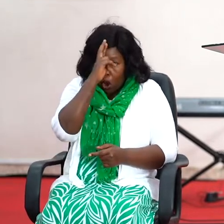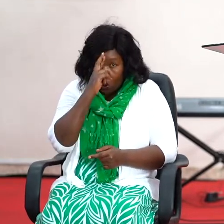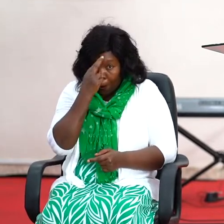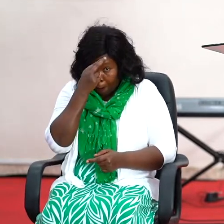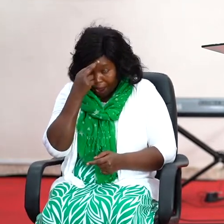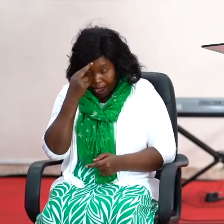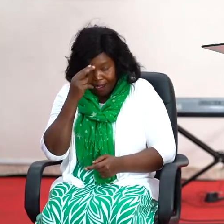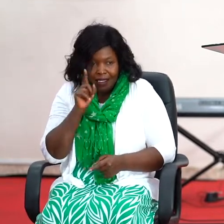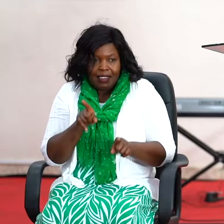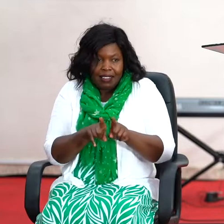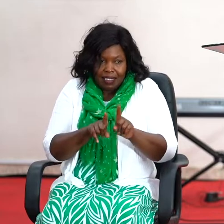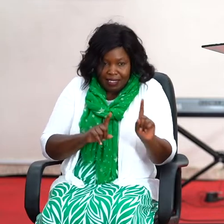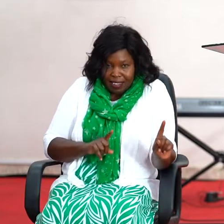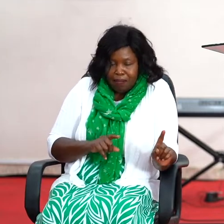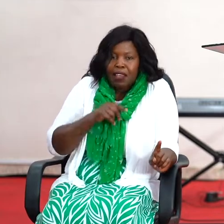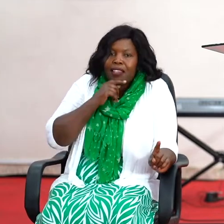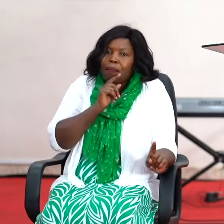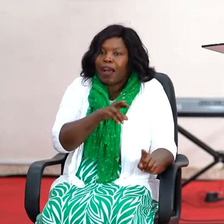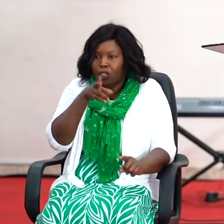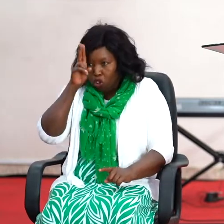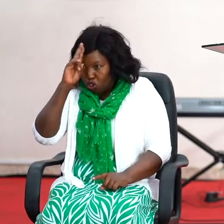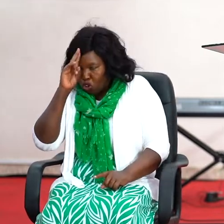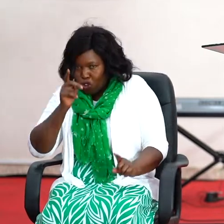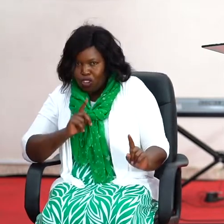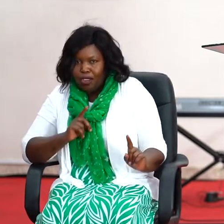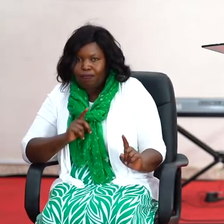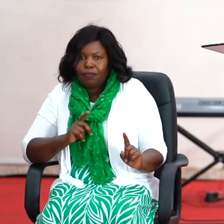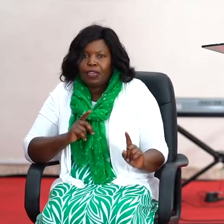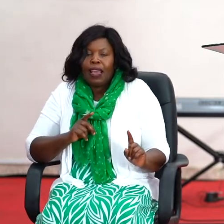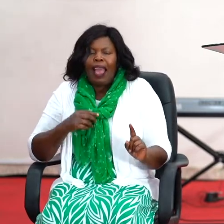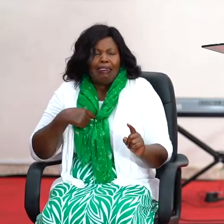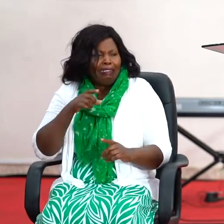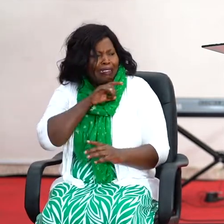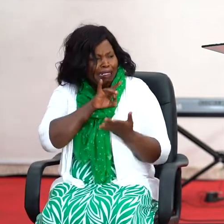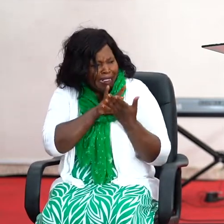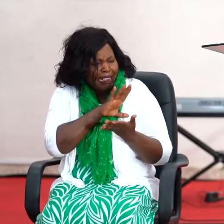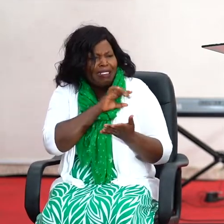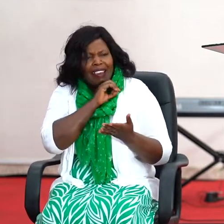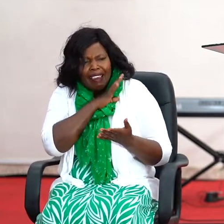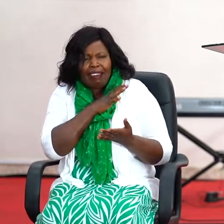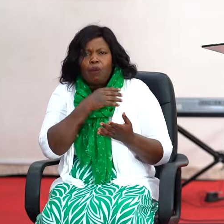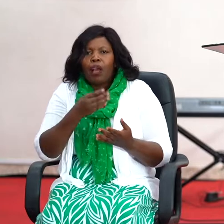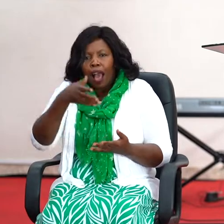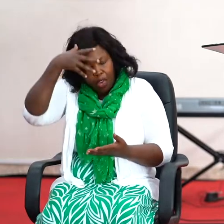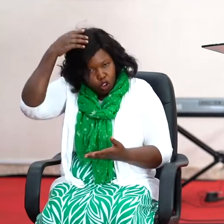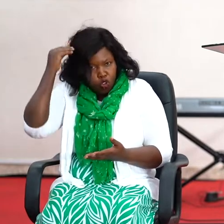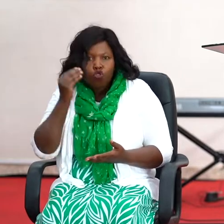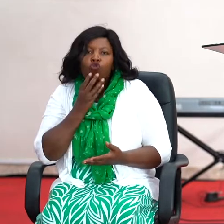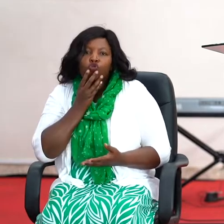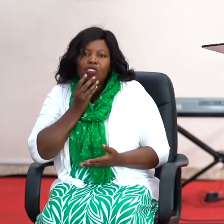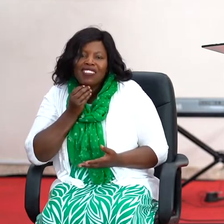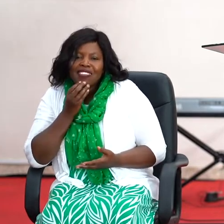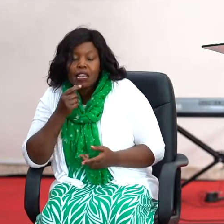a Gentile. And these Roman soldiers, they were much, much hated by the Jews because